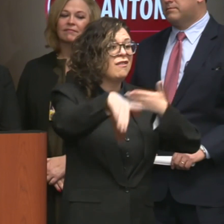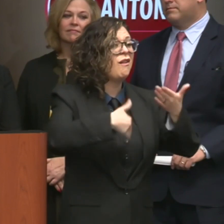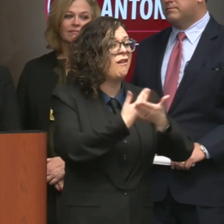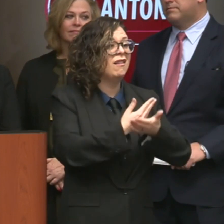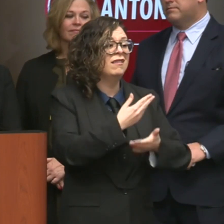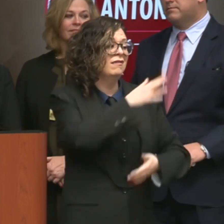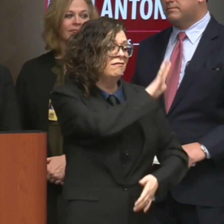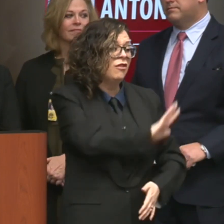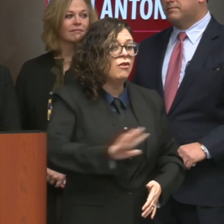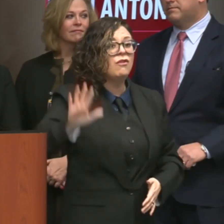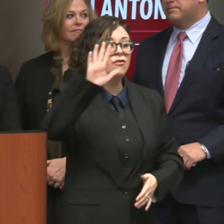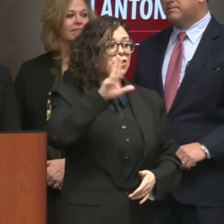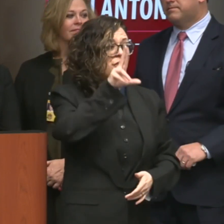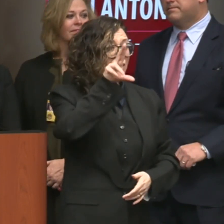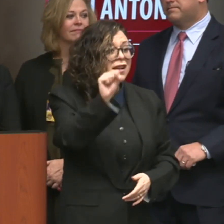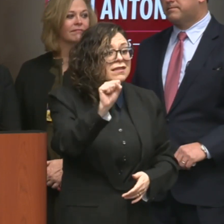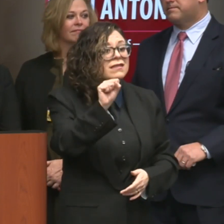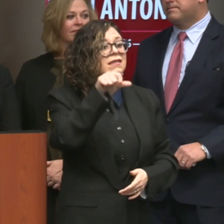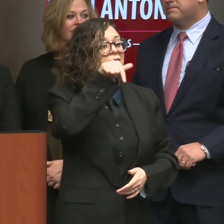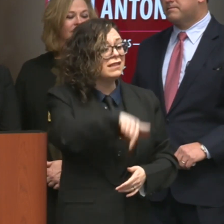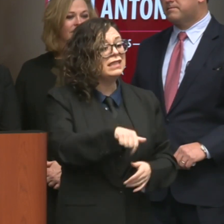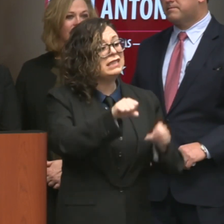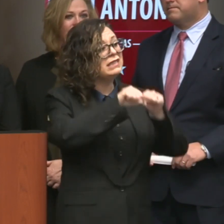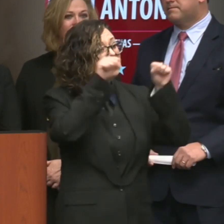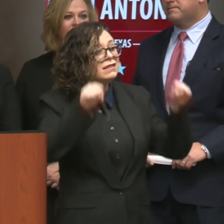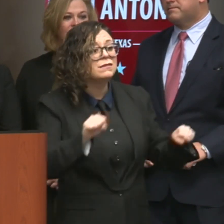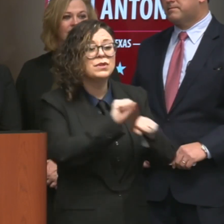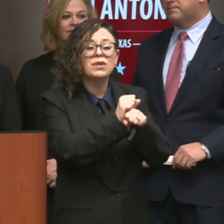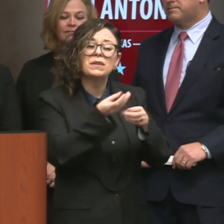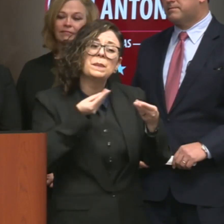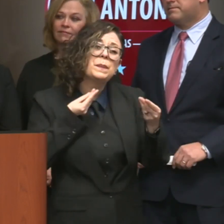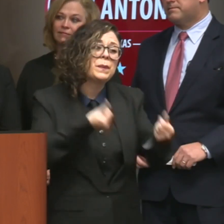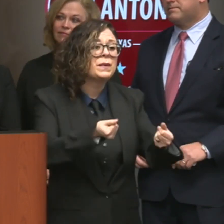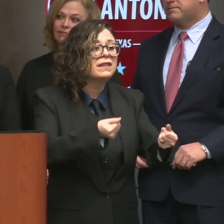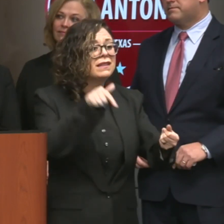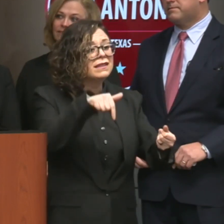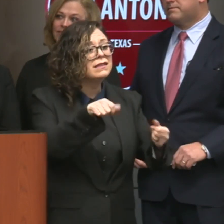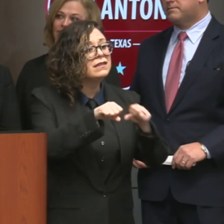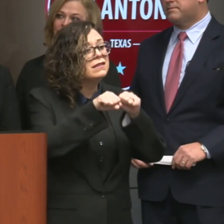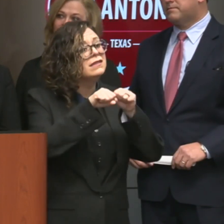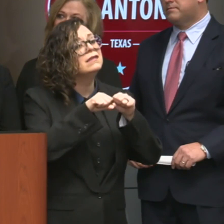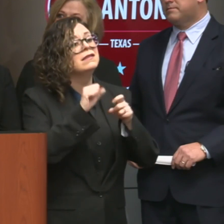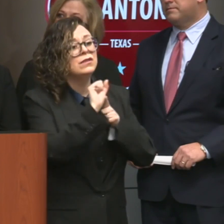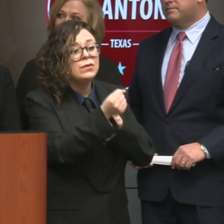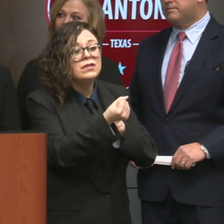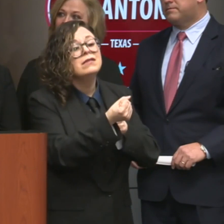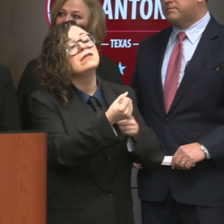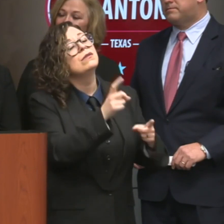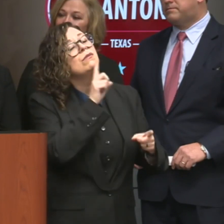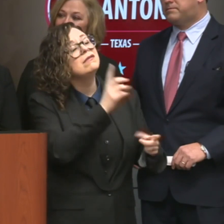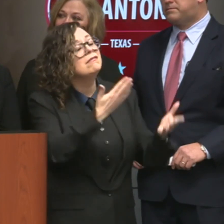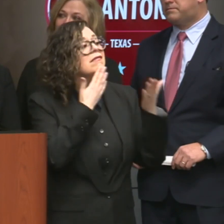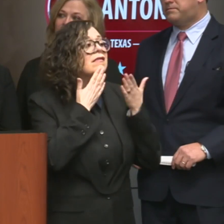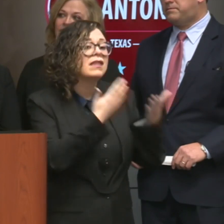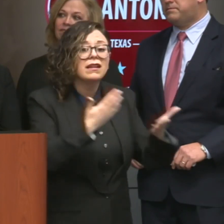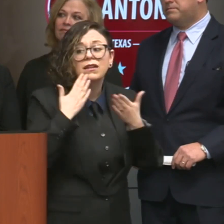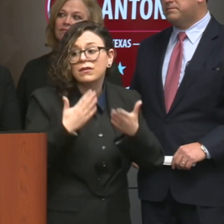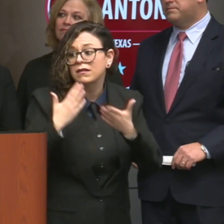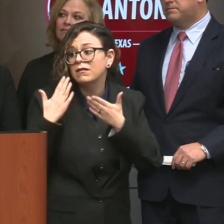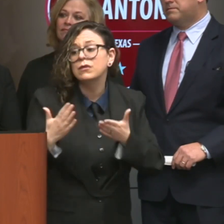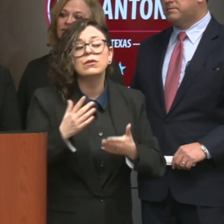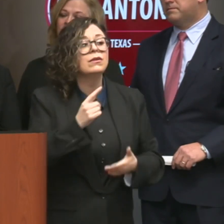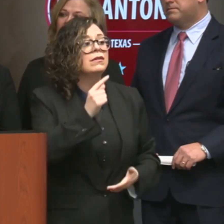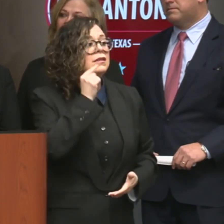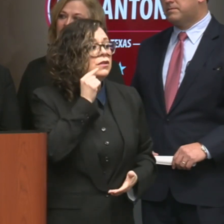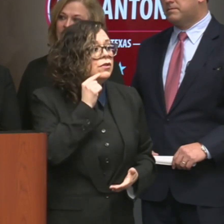this system worked very well in this situation. So I really like to thank San Antonio for having this opportunity